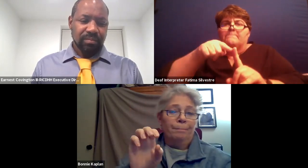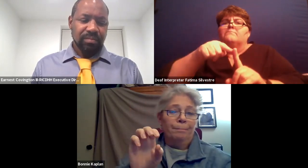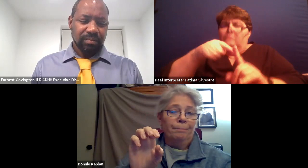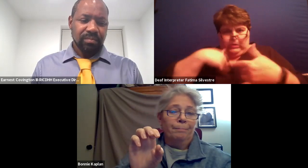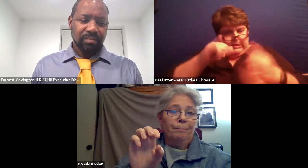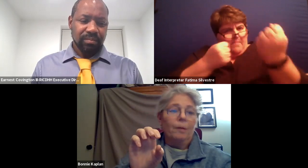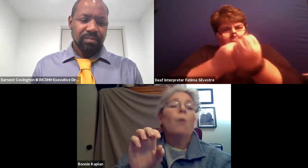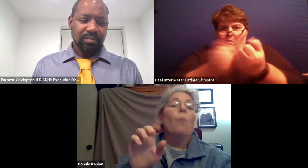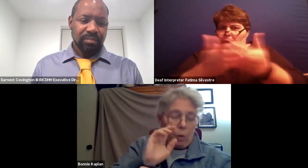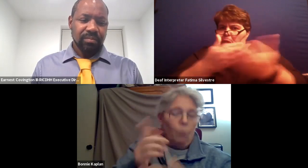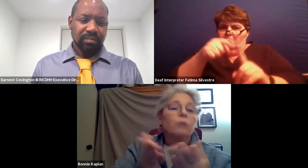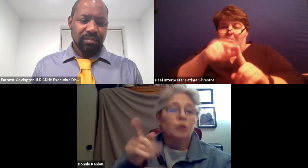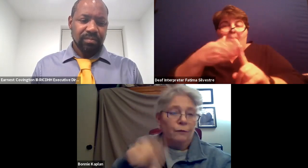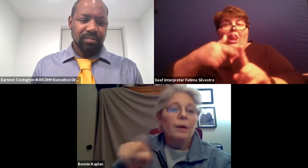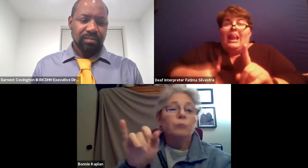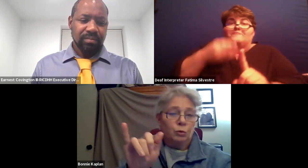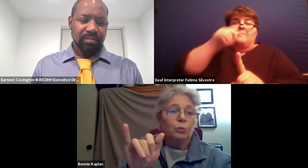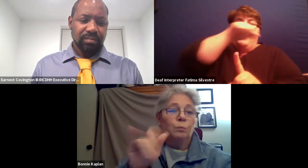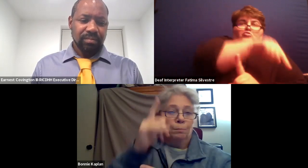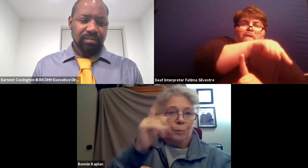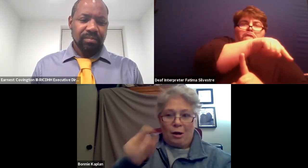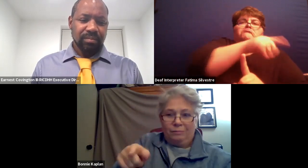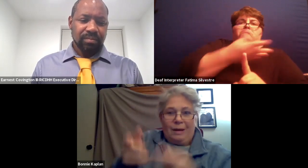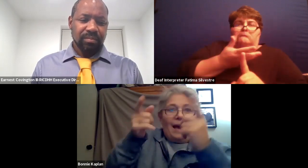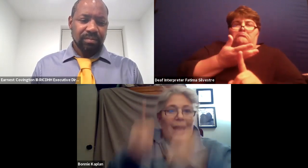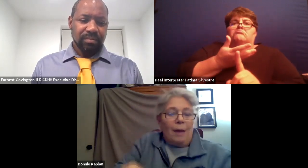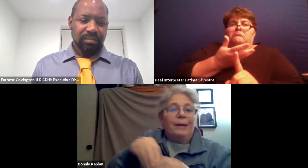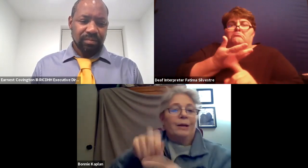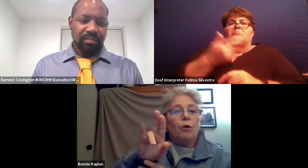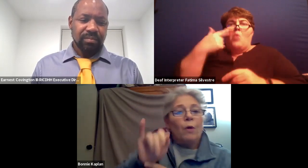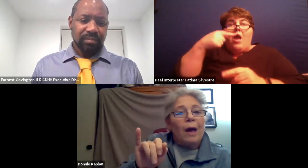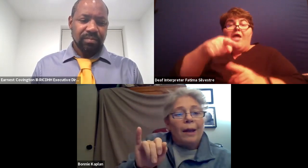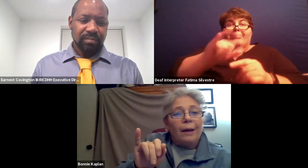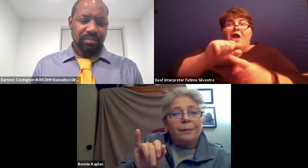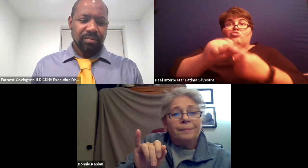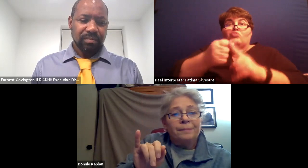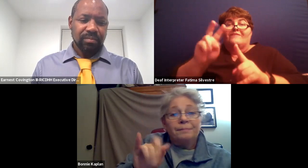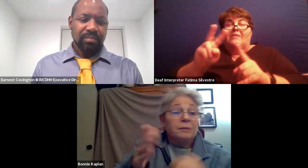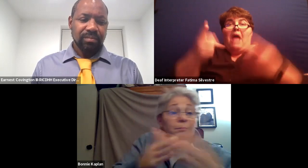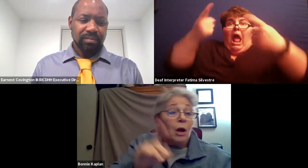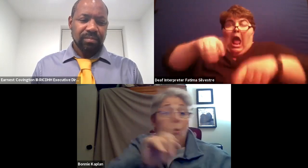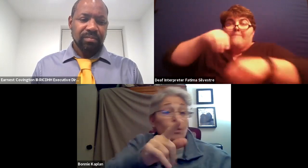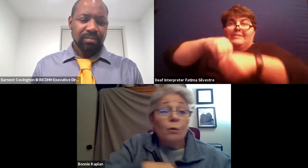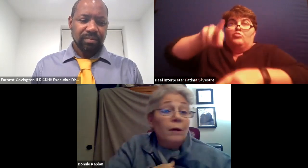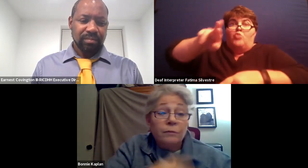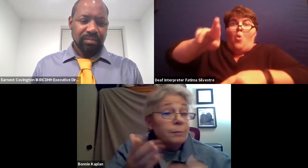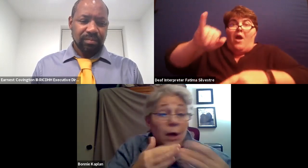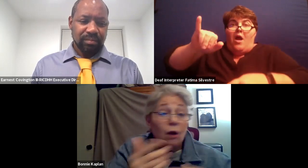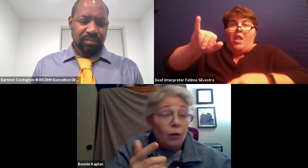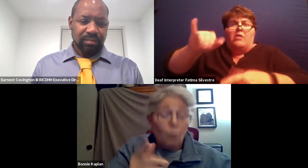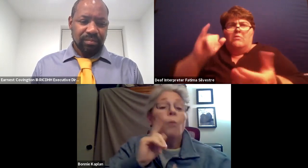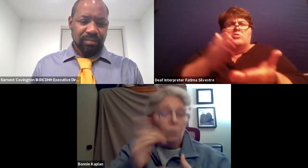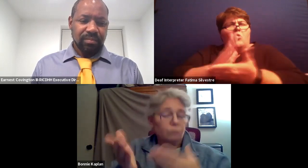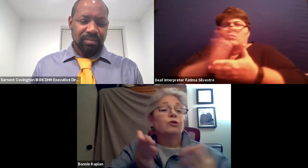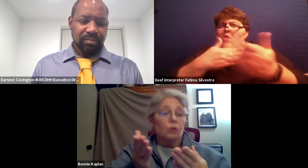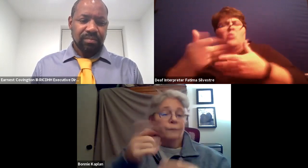Island becomes a victim of, they become victims of a crime in Rhode Island, because whatever the situation was may have happened in Rhode